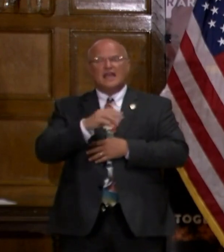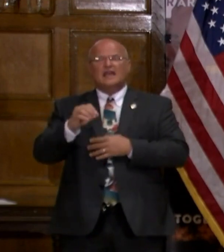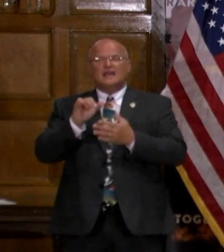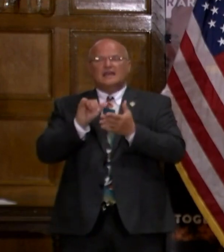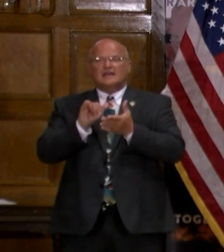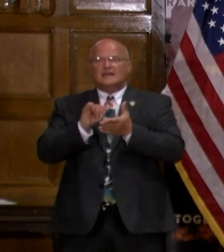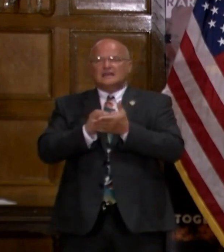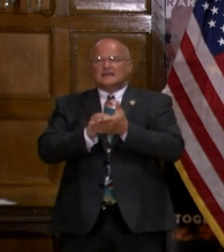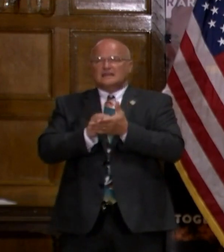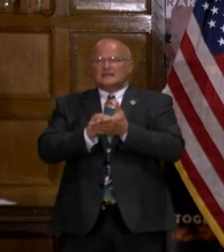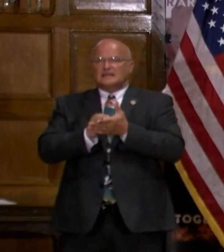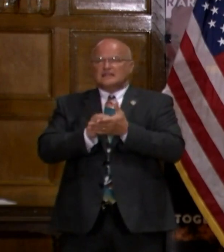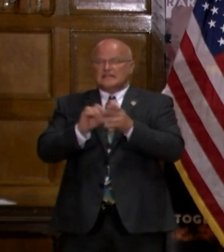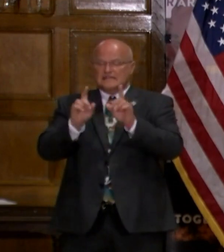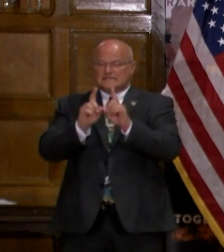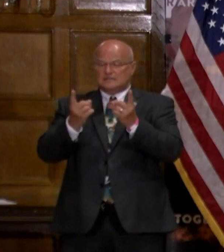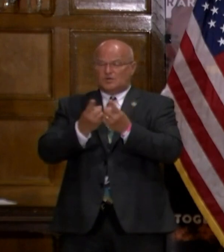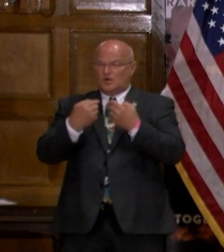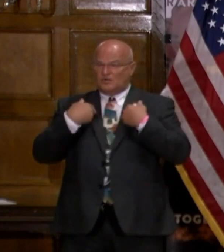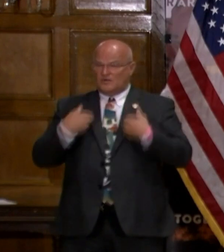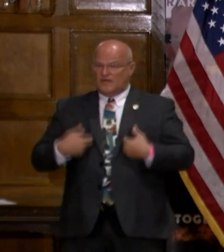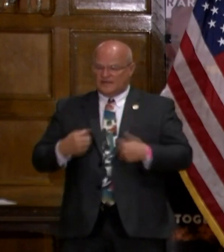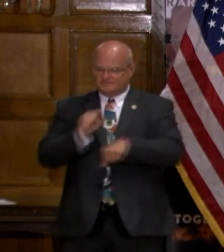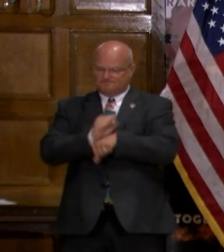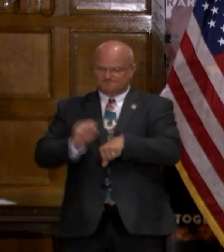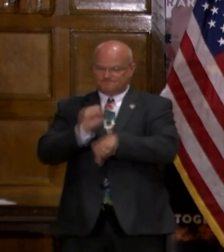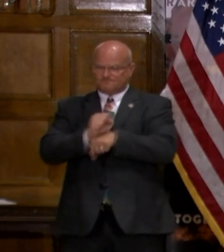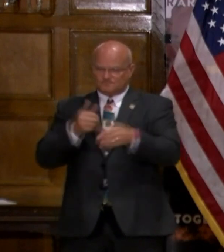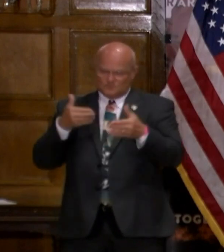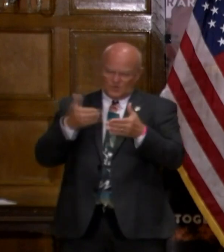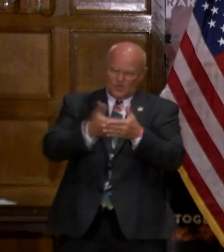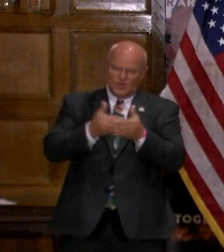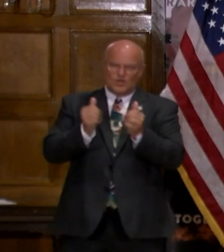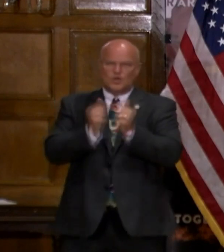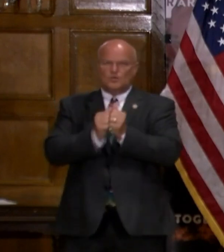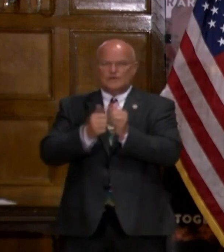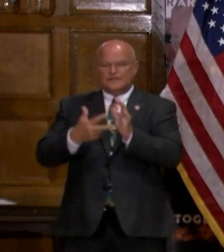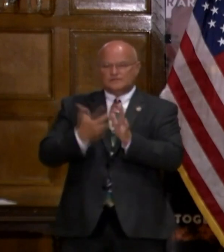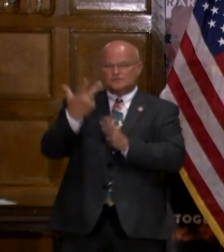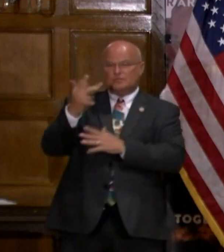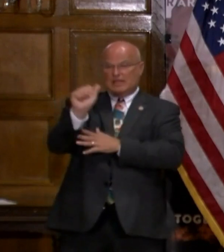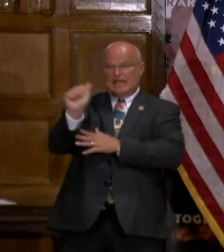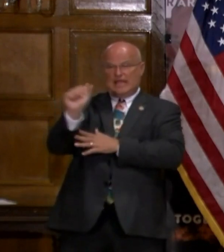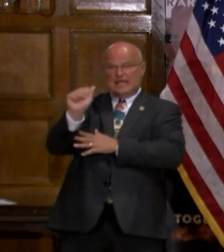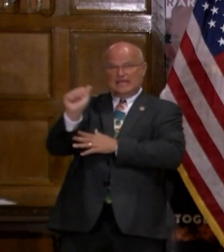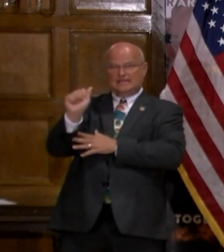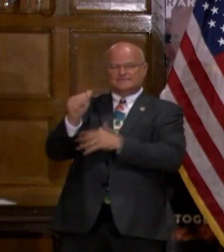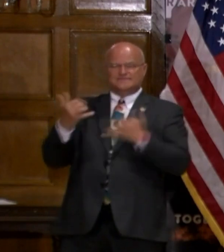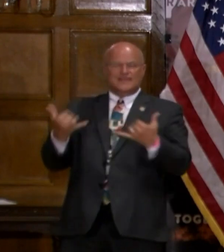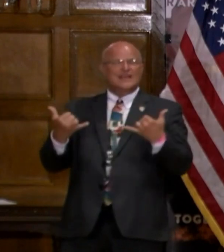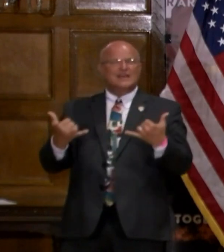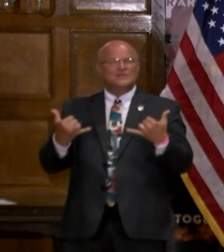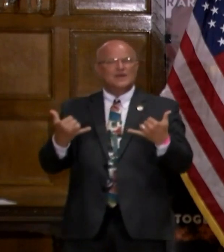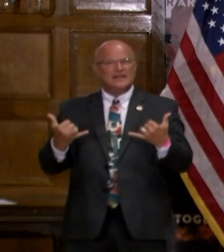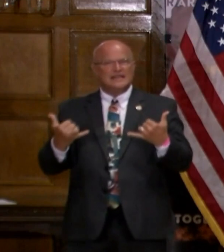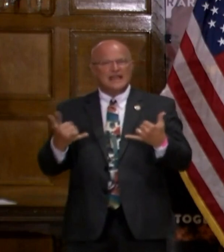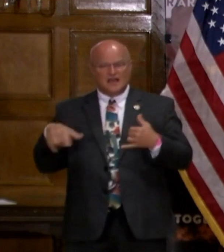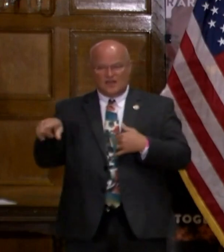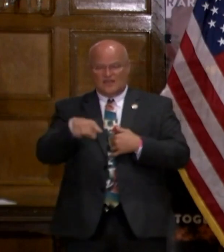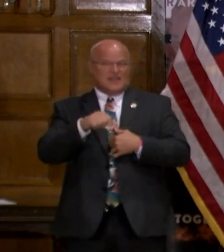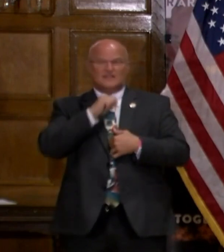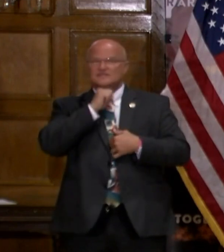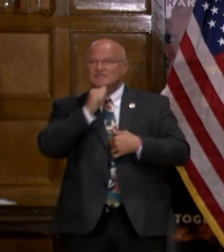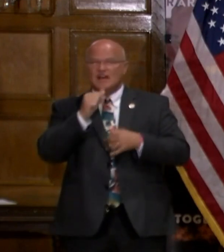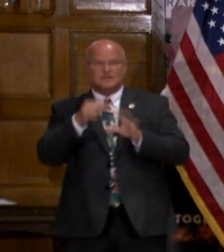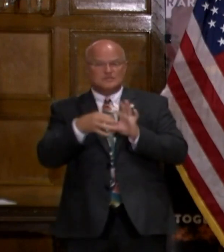The Department of Health is working closely with the AAA, and right now they have